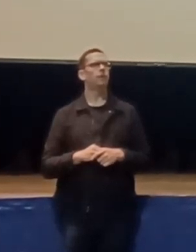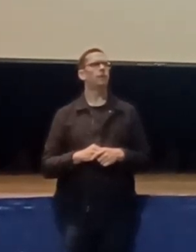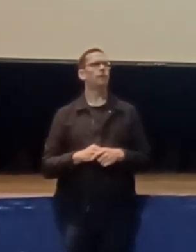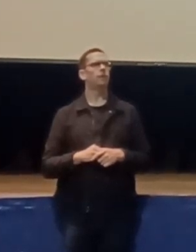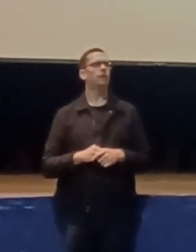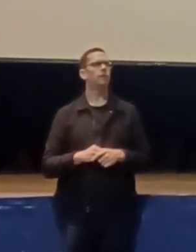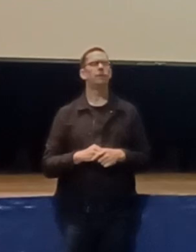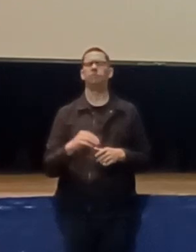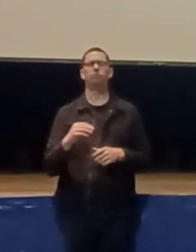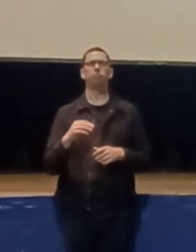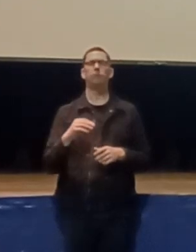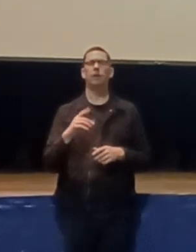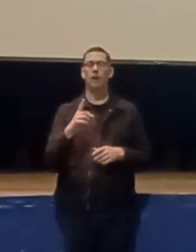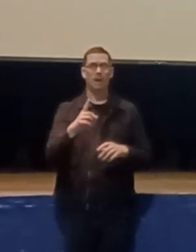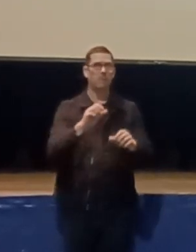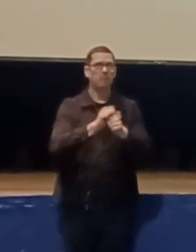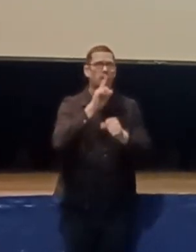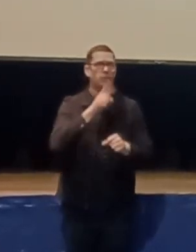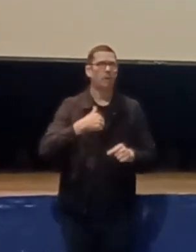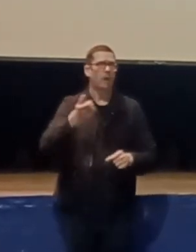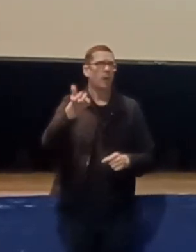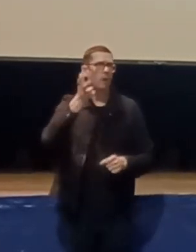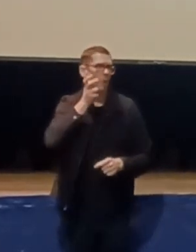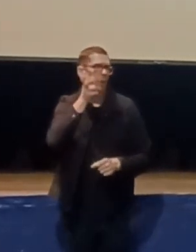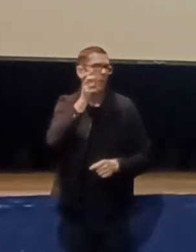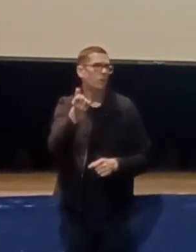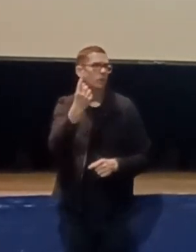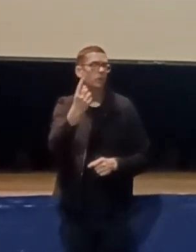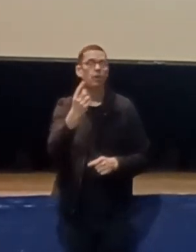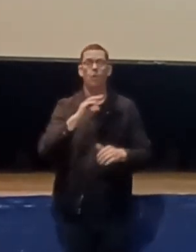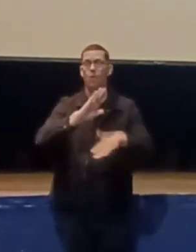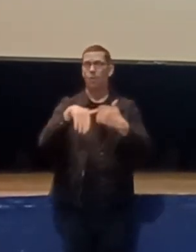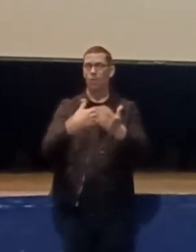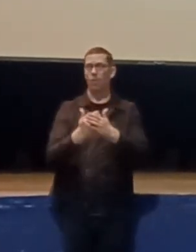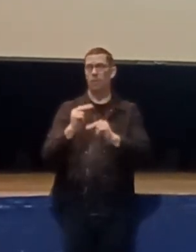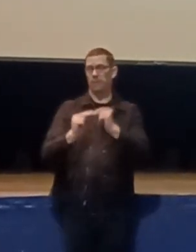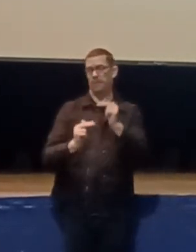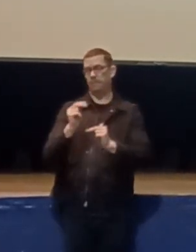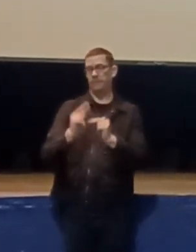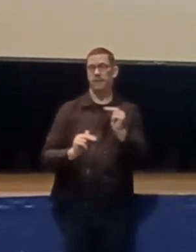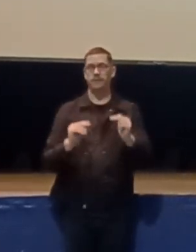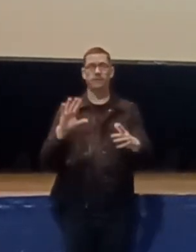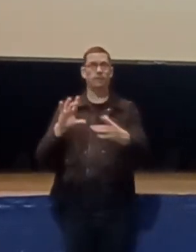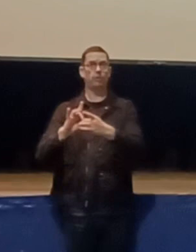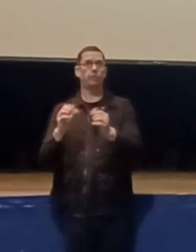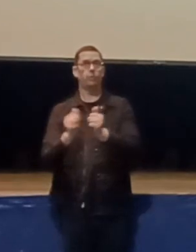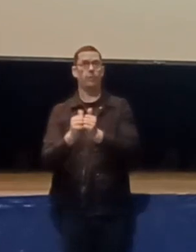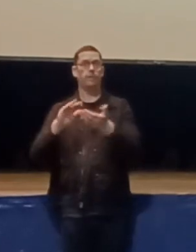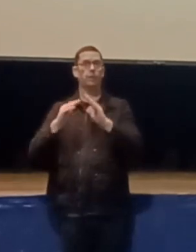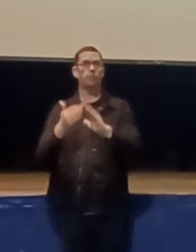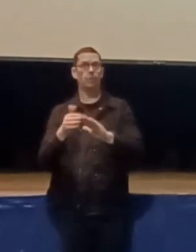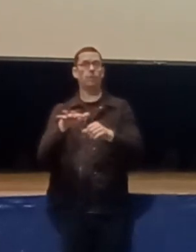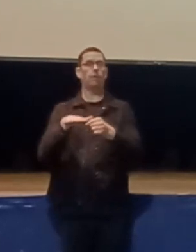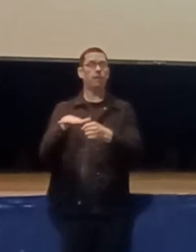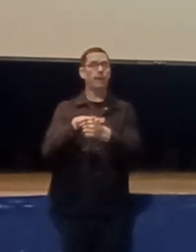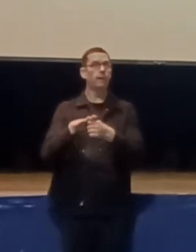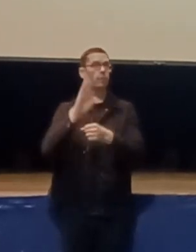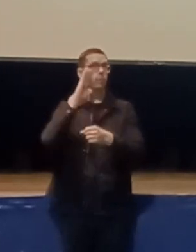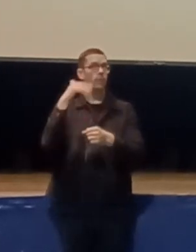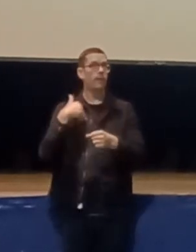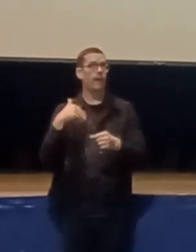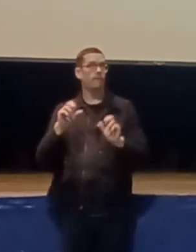That's a great question. I just want to make sure I heard the question correctly. Is that all the buildings associated with the community use land would have an